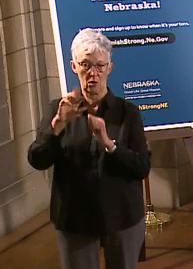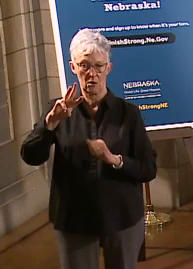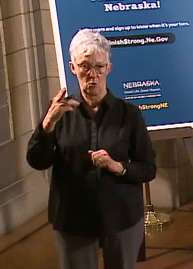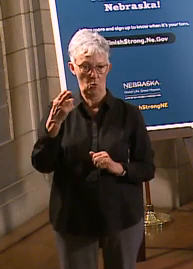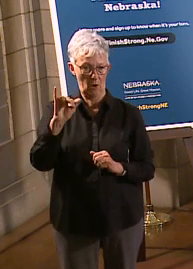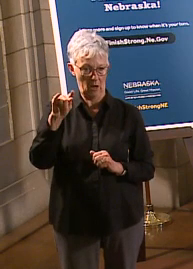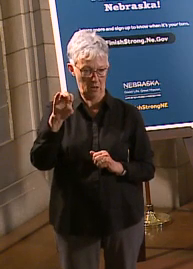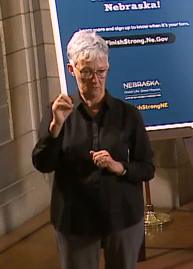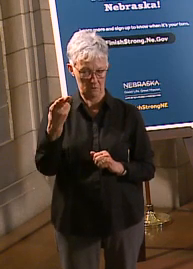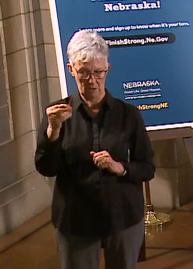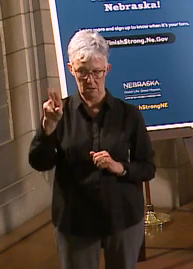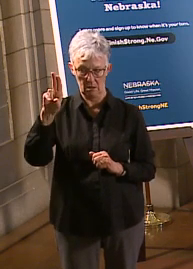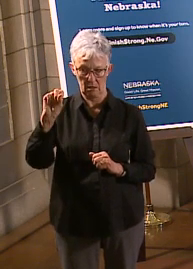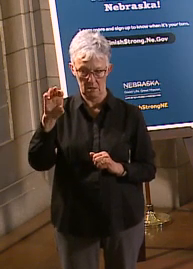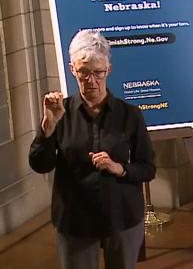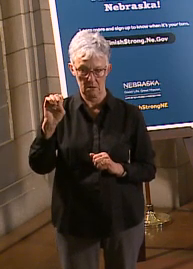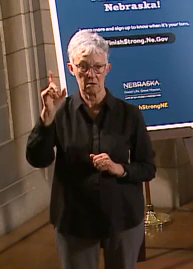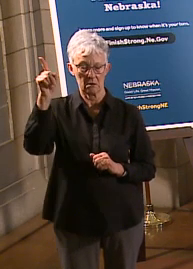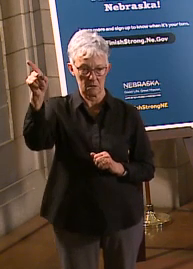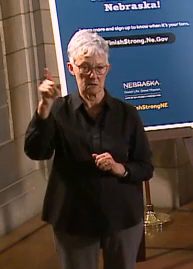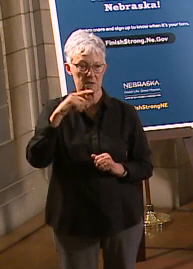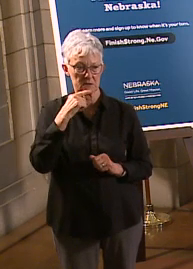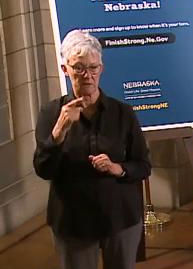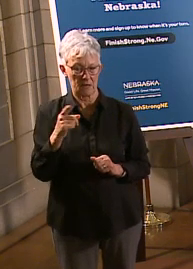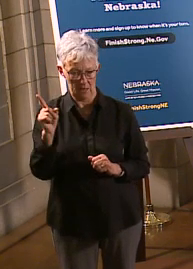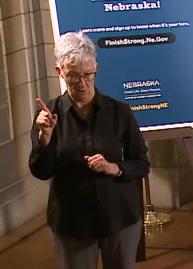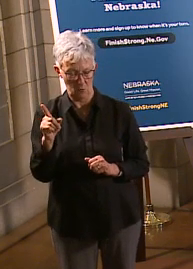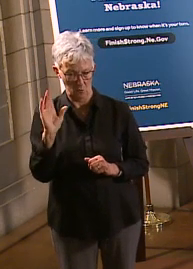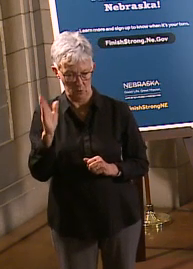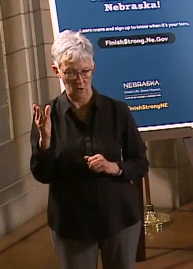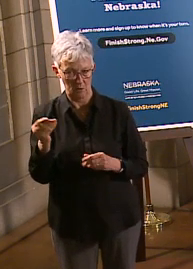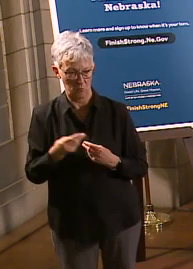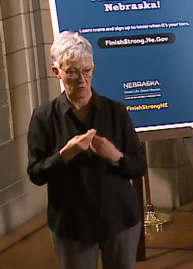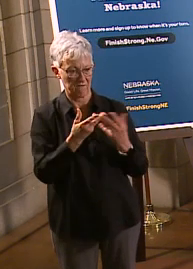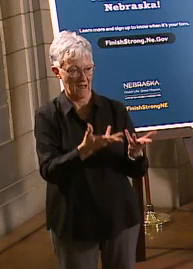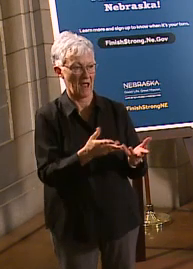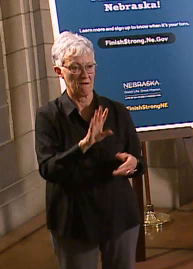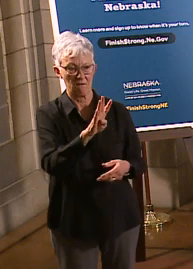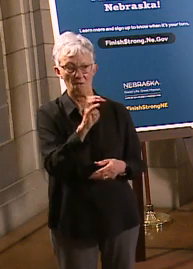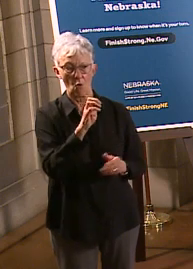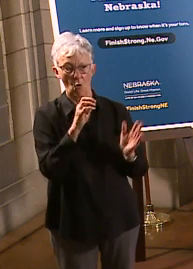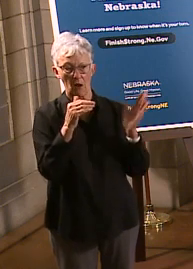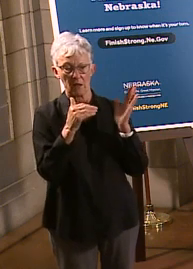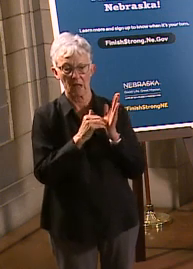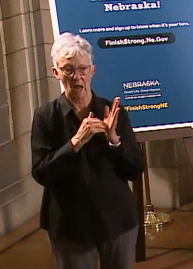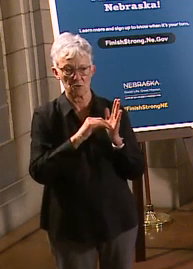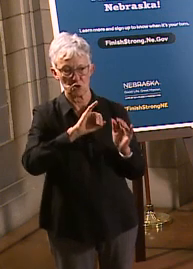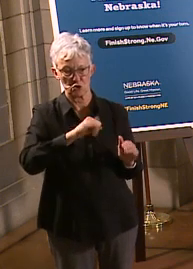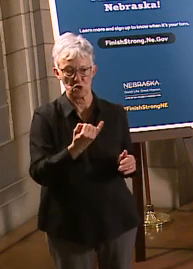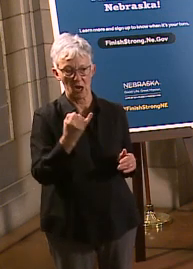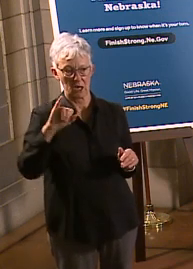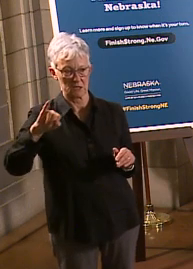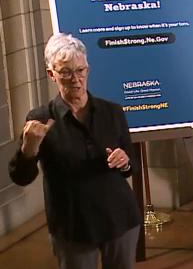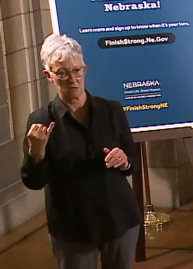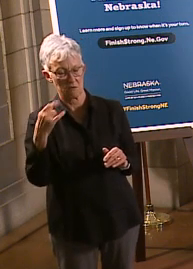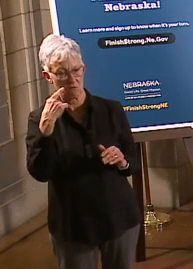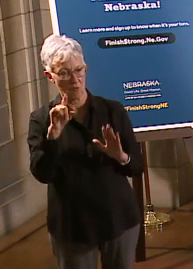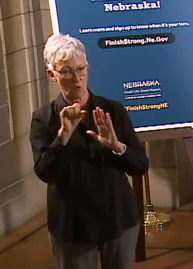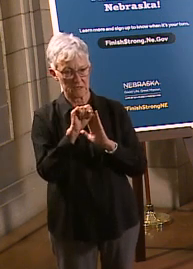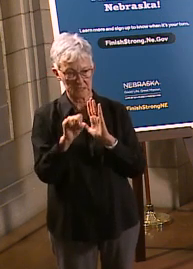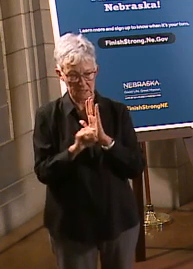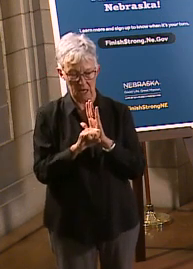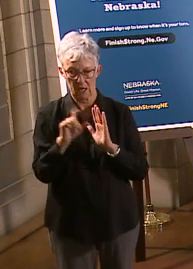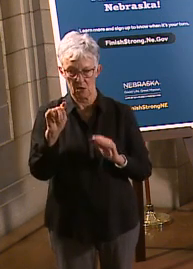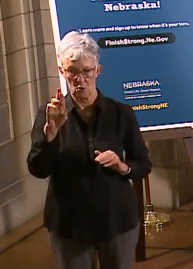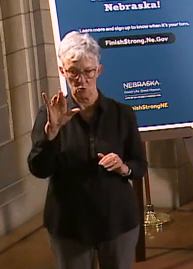did say that they were going to provide about 400,000 Johnson & Johnson vaccines to the states, tribes, and territories. Now, that